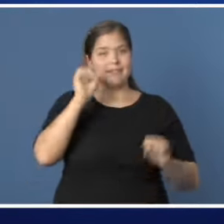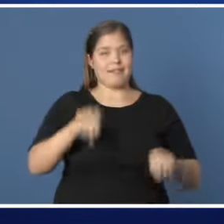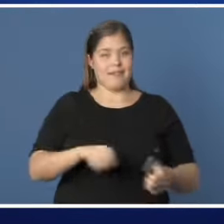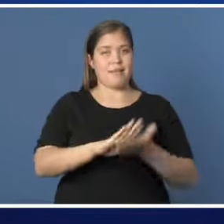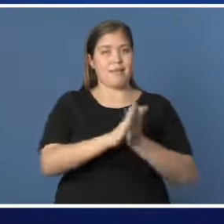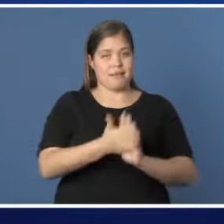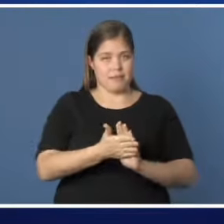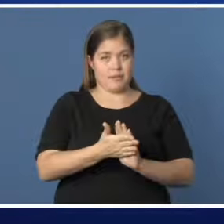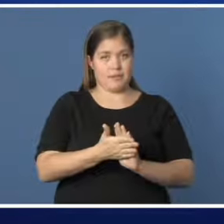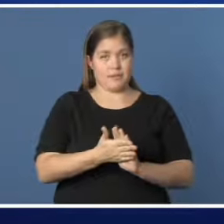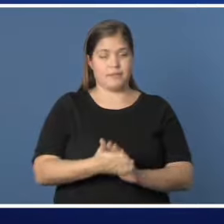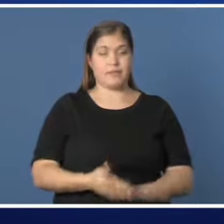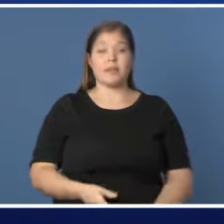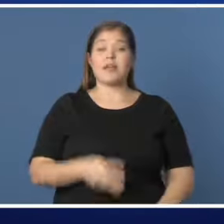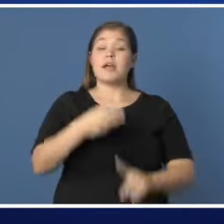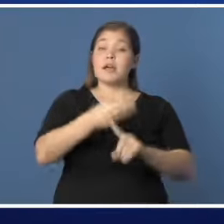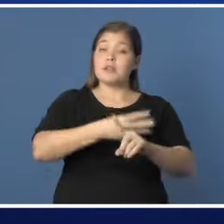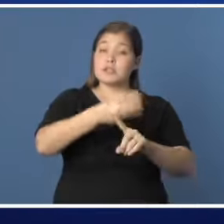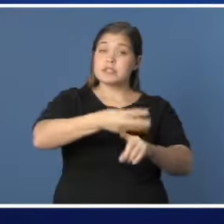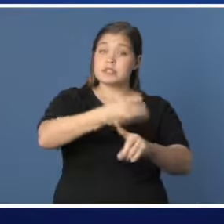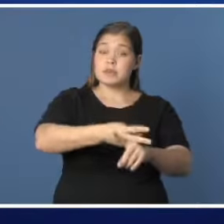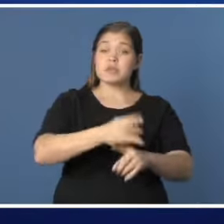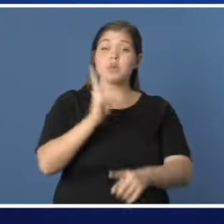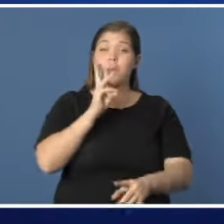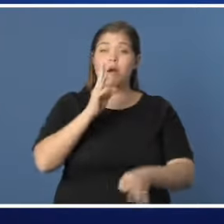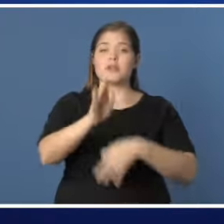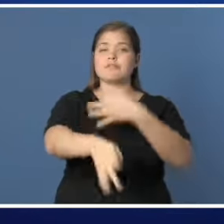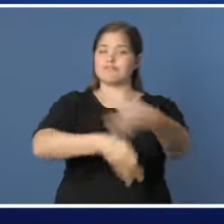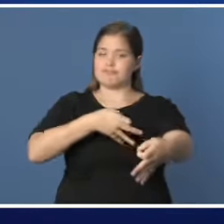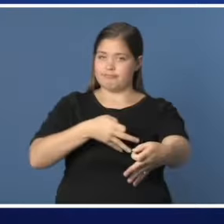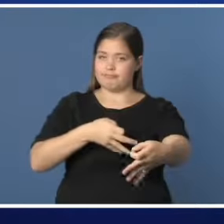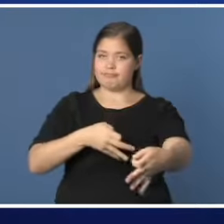Rotate your water storage every 6 months.